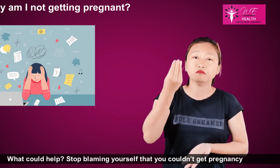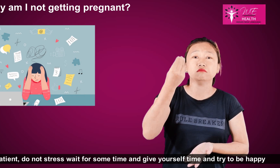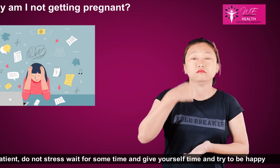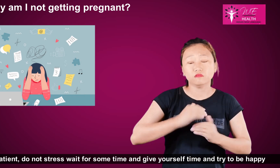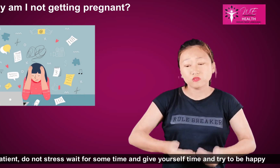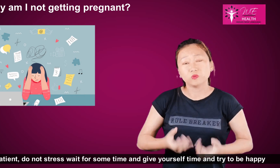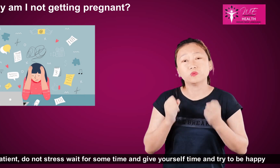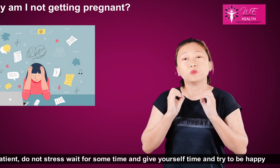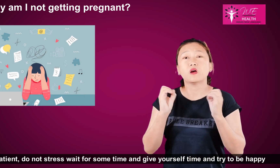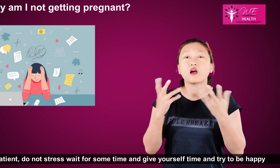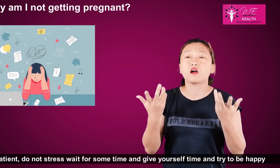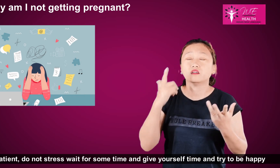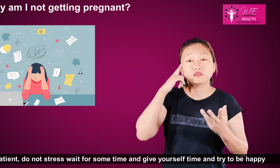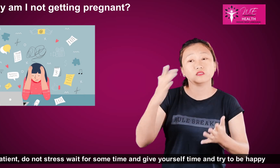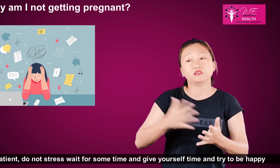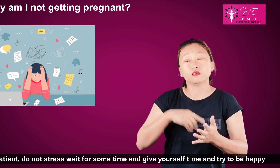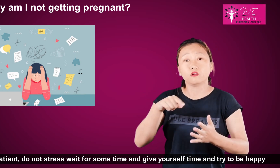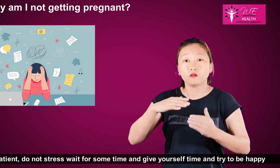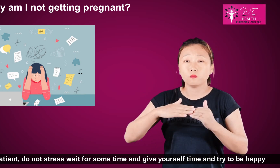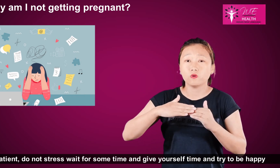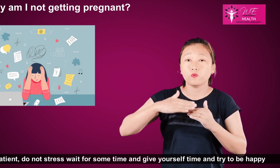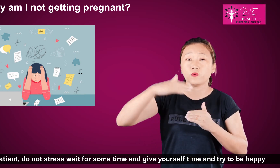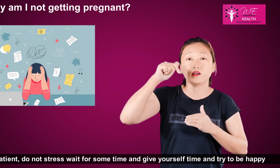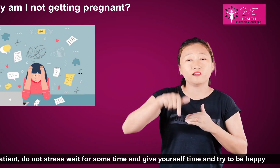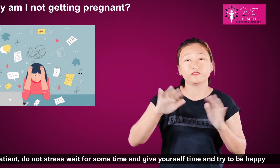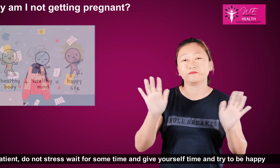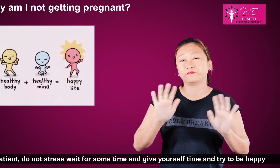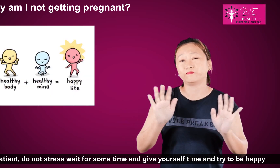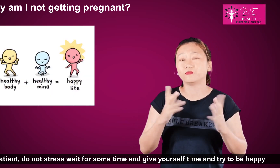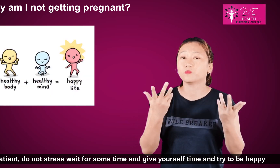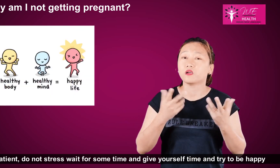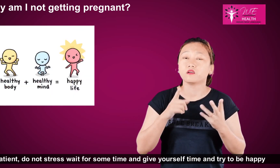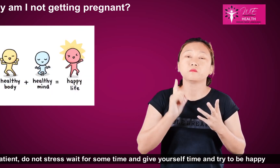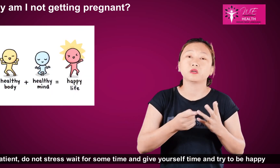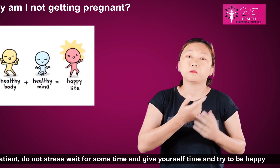Be patient, do not stress wait for some time and give yourself time and try to be happy.